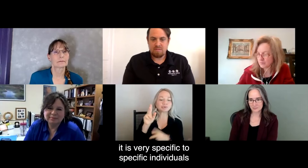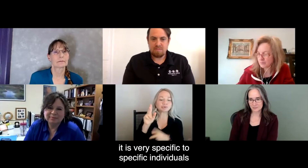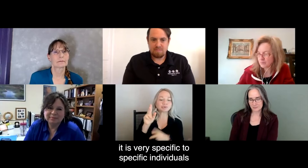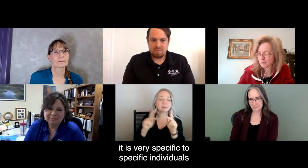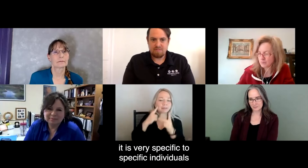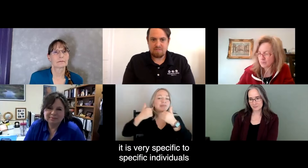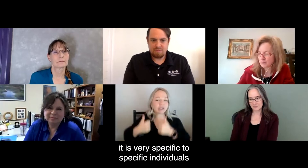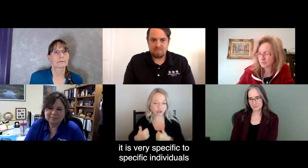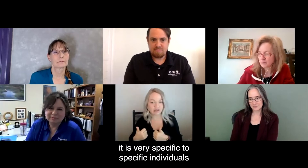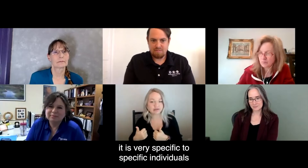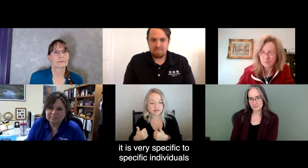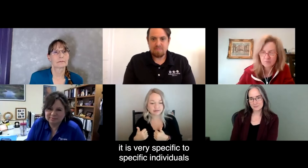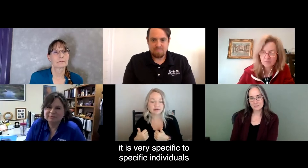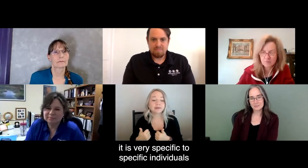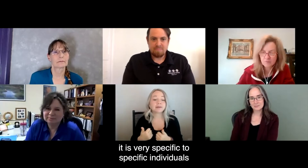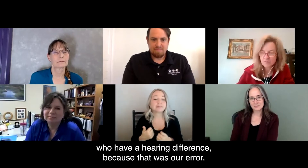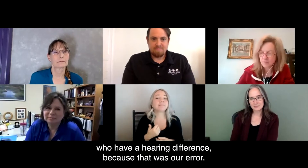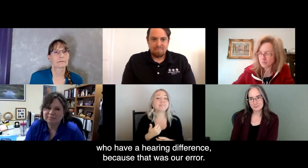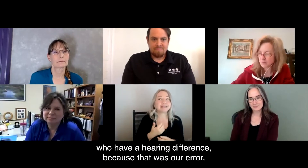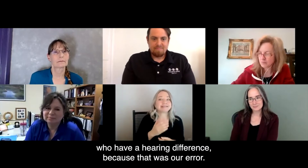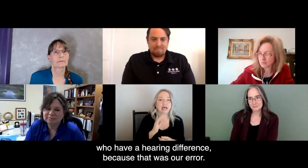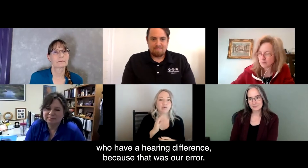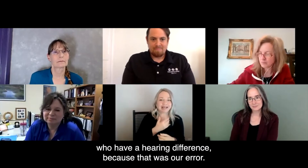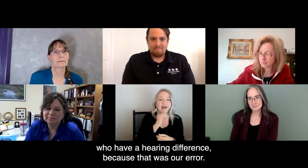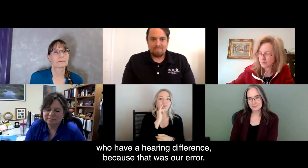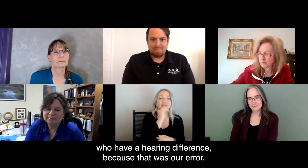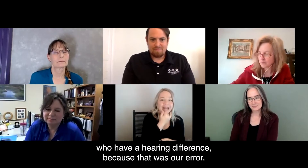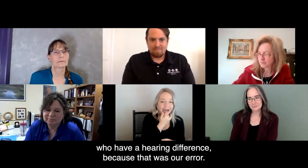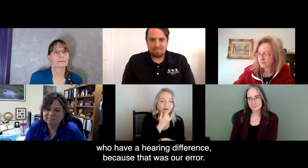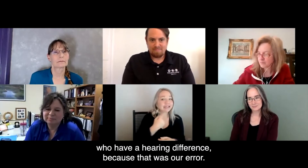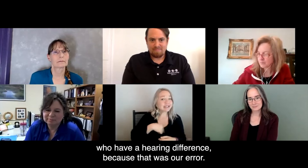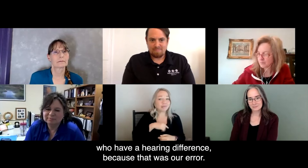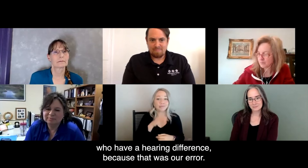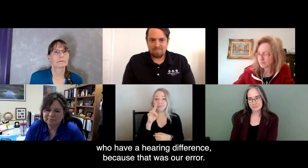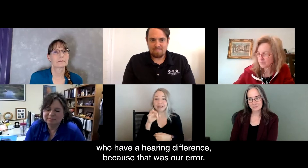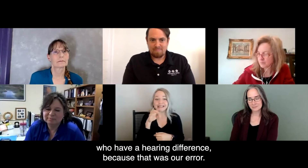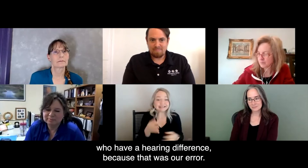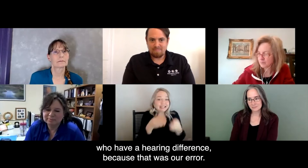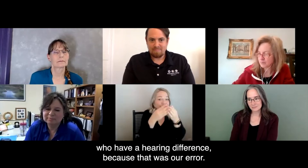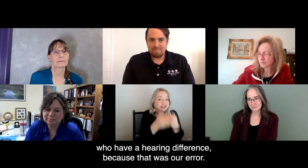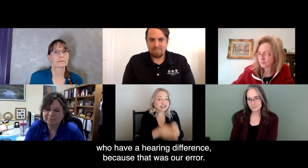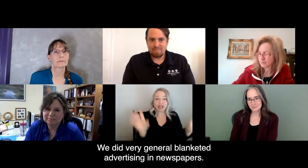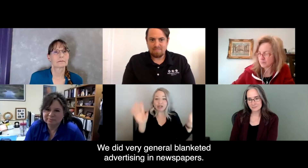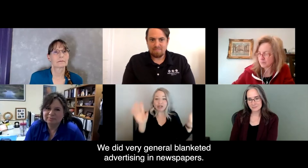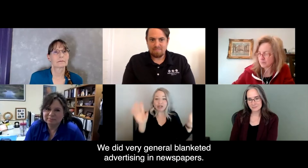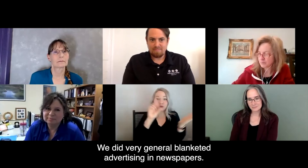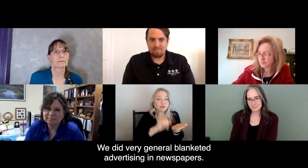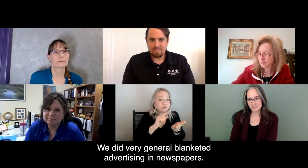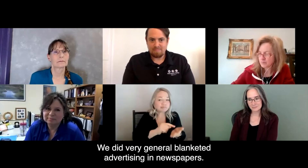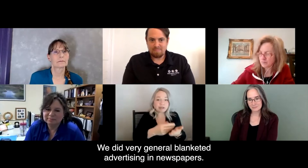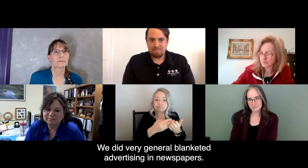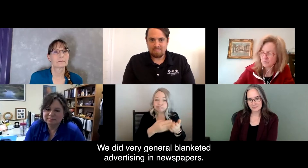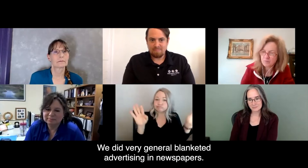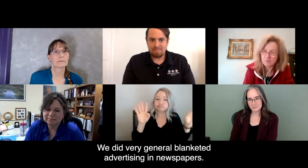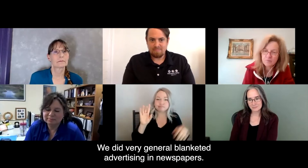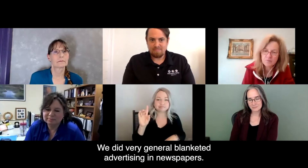is very specific to specific individuals who have a hearing difference, because that was our error. We did